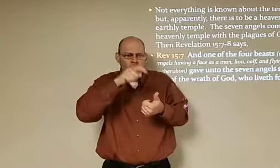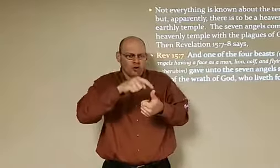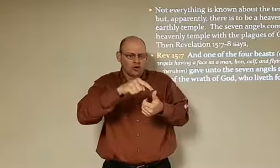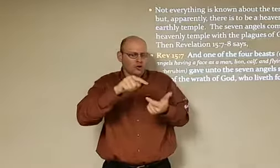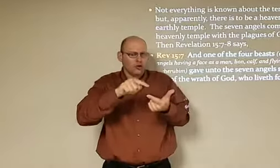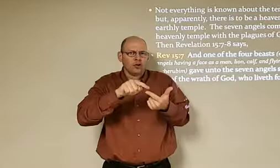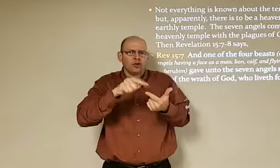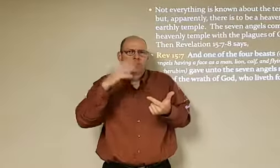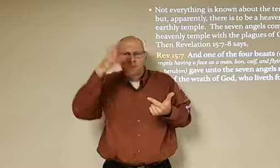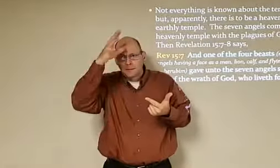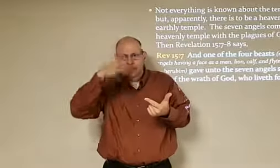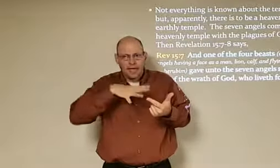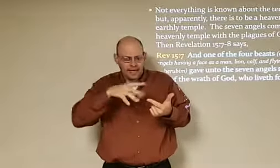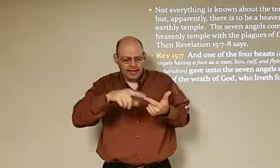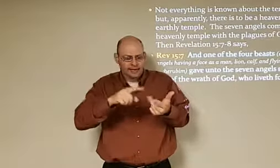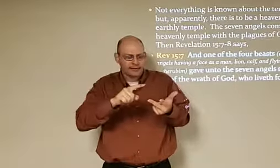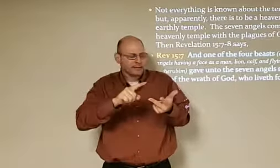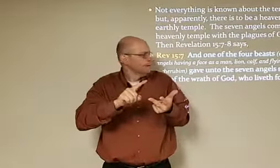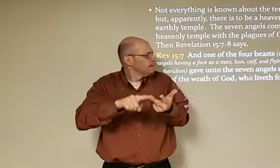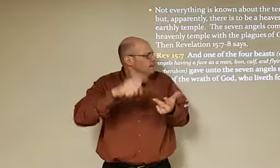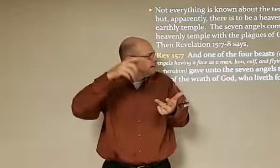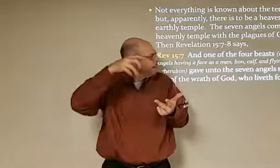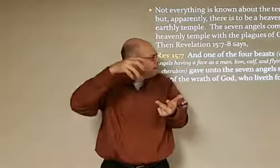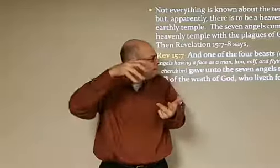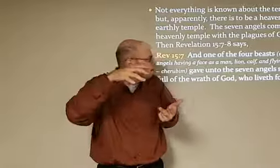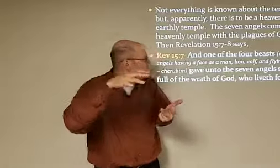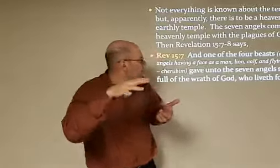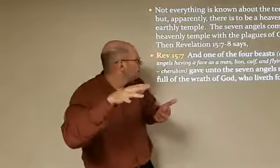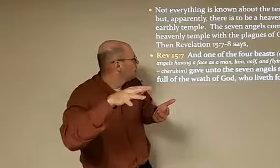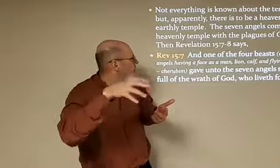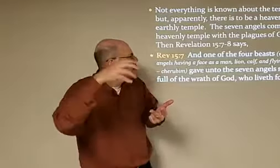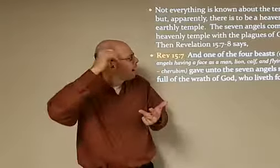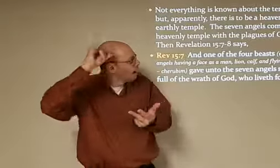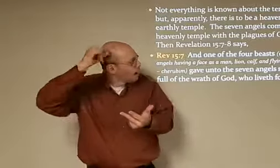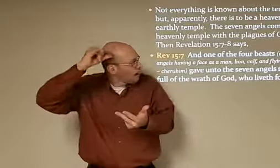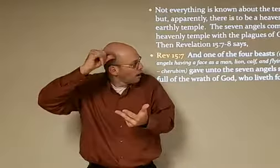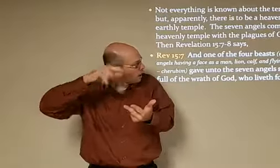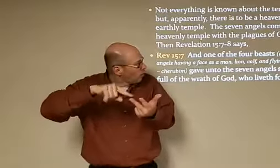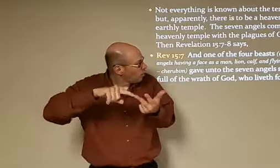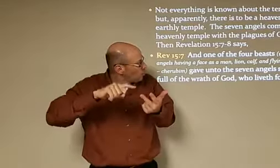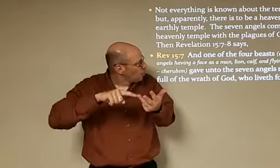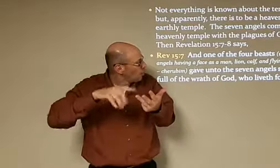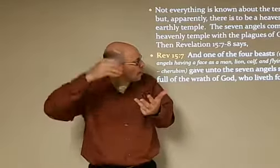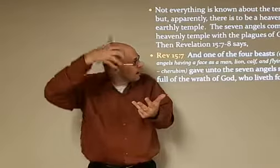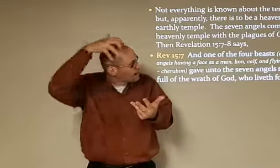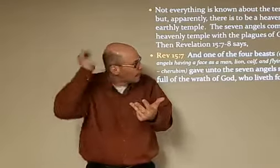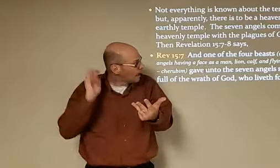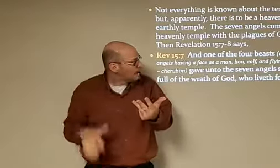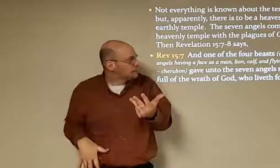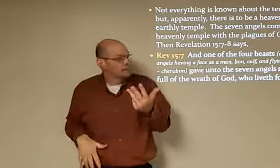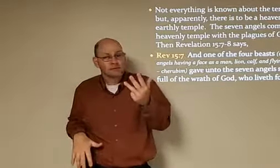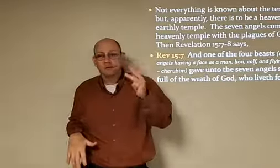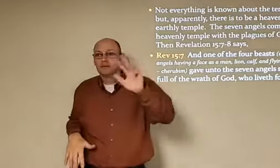the angels having a face as a man. lion, calf, and flying eagle with